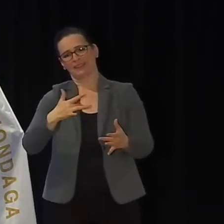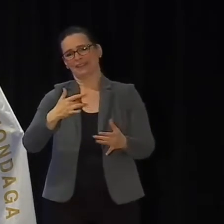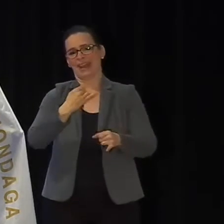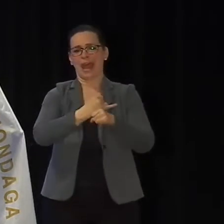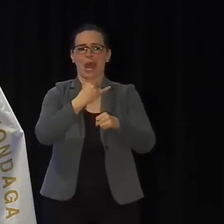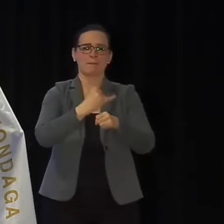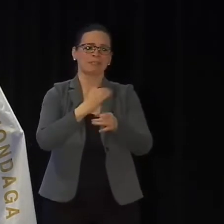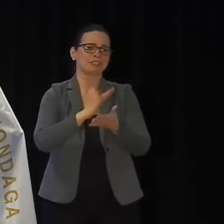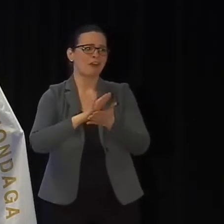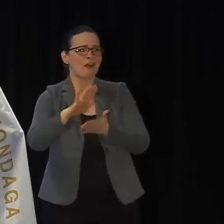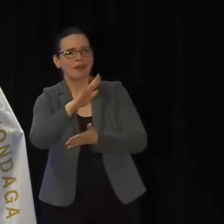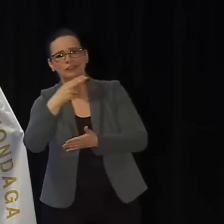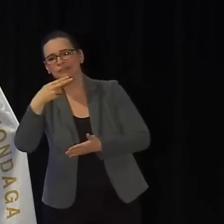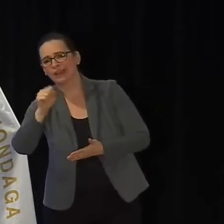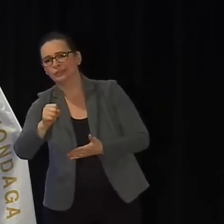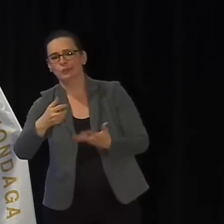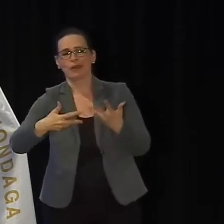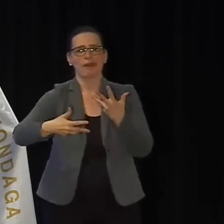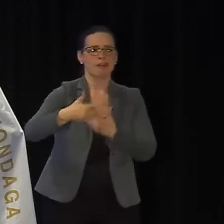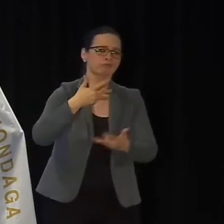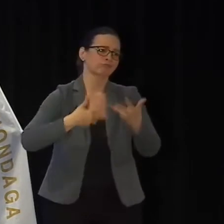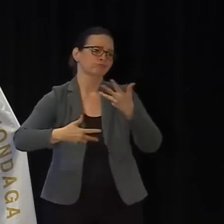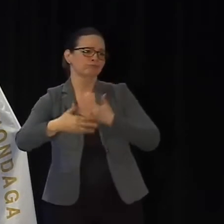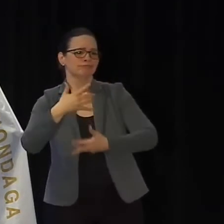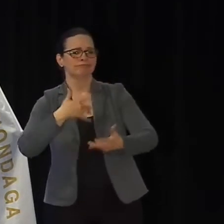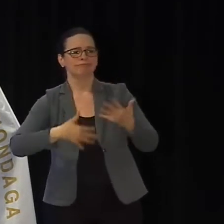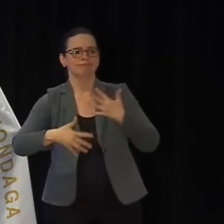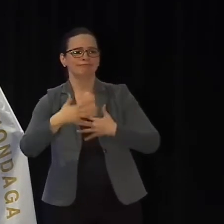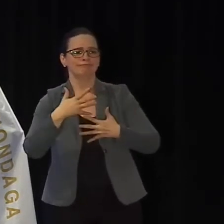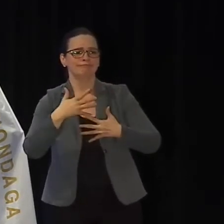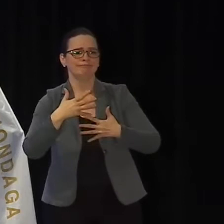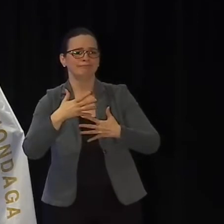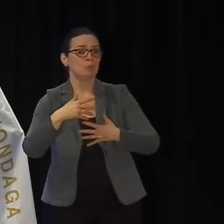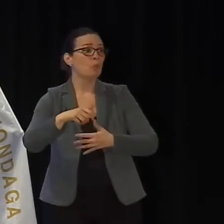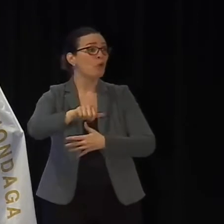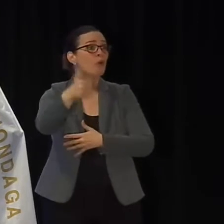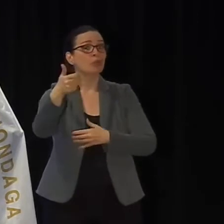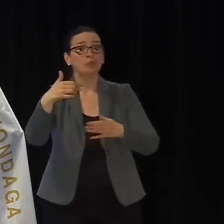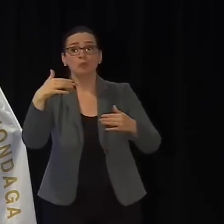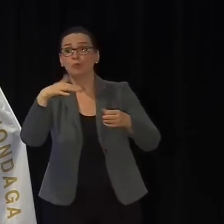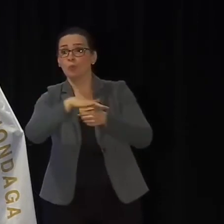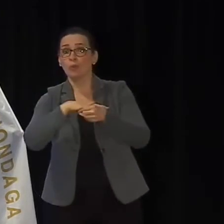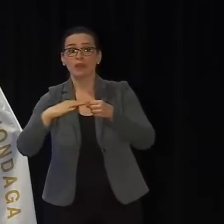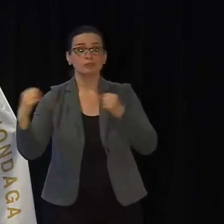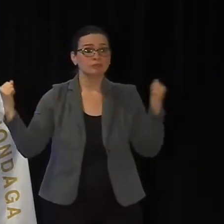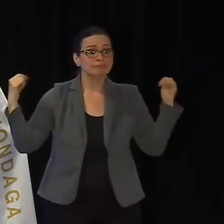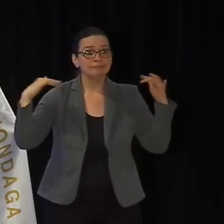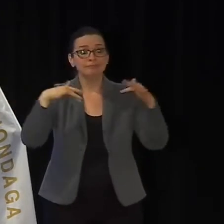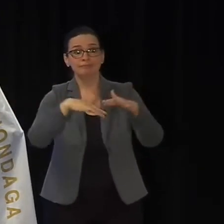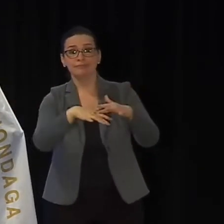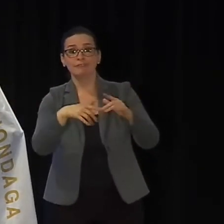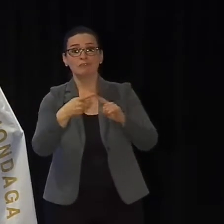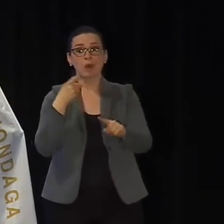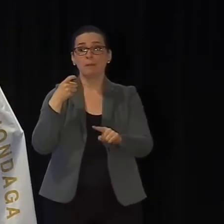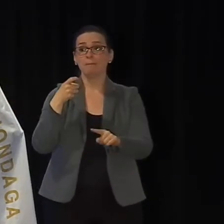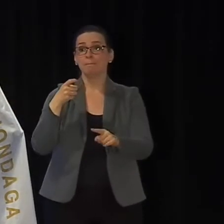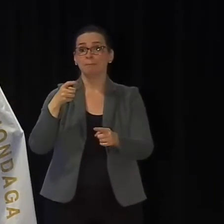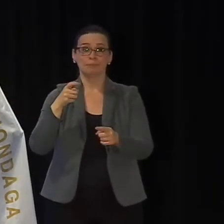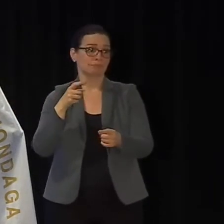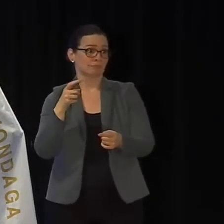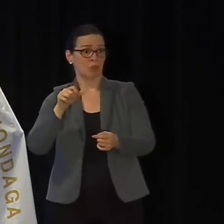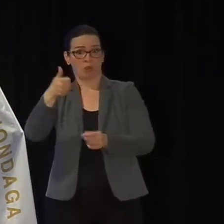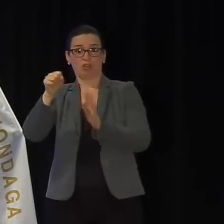more places. And so the universities need to be vaccinated. I've had some suggest that why